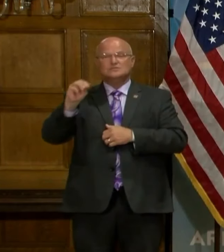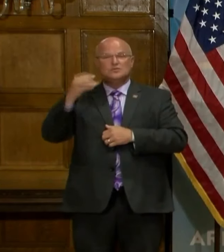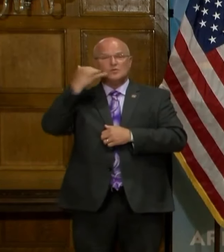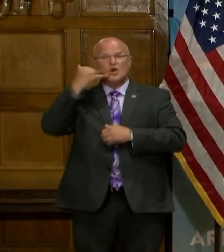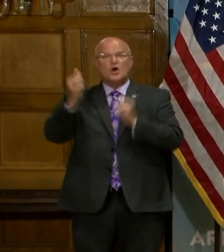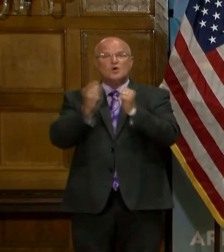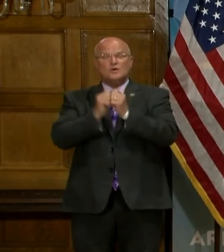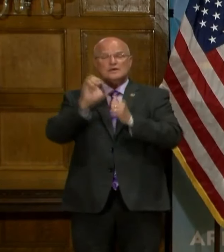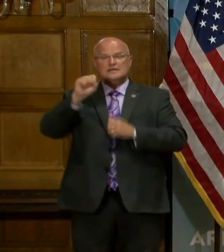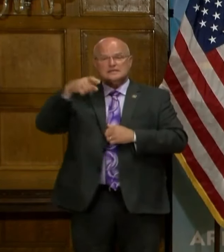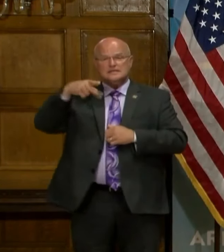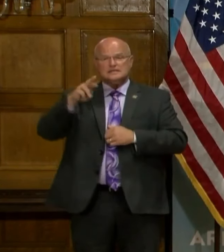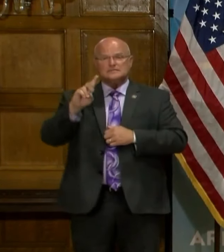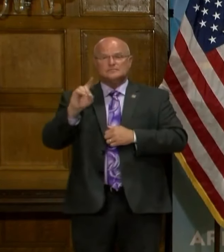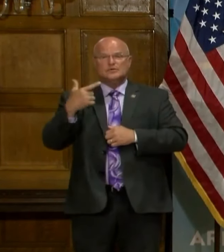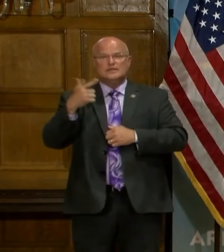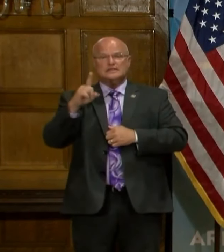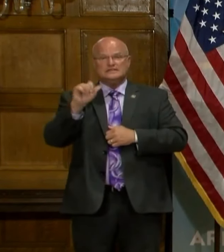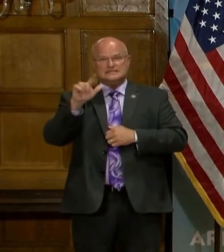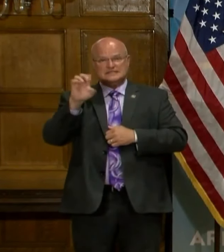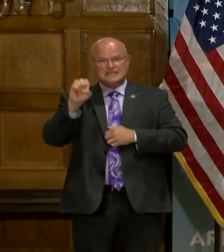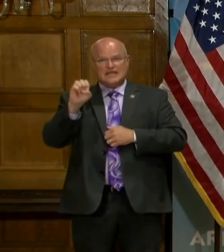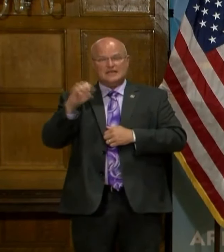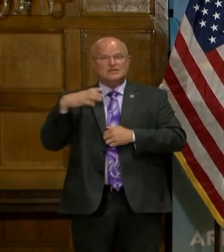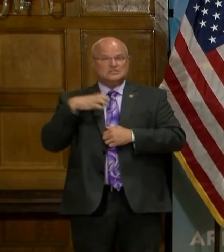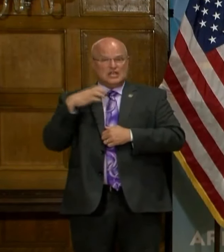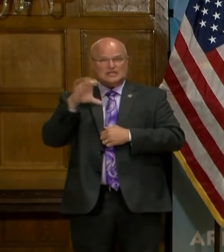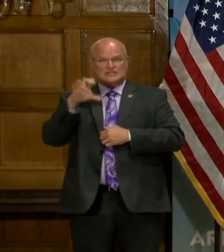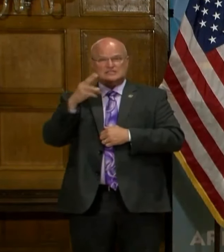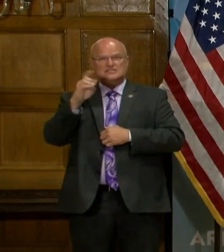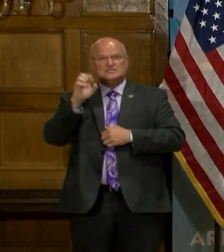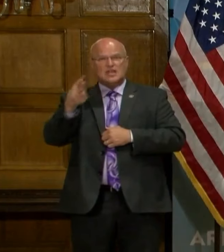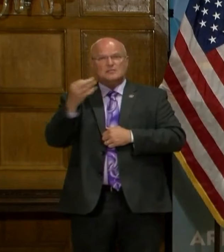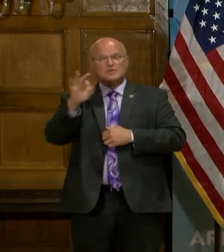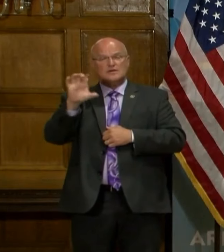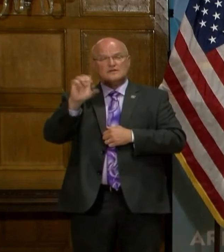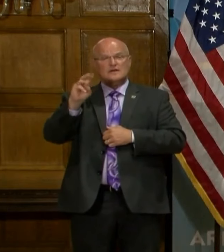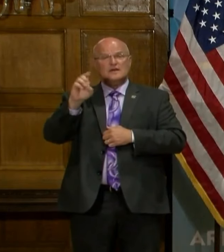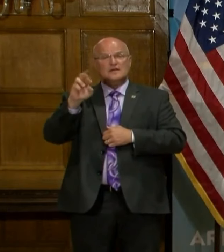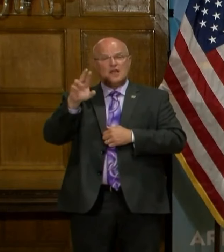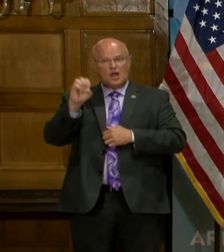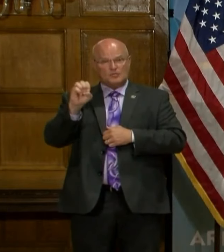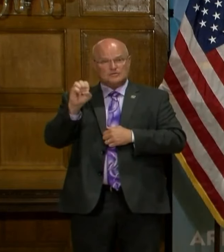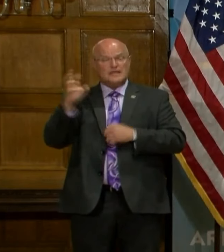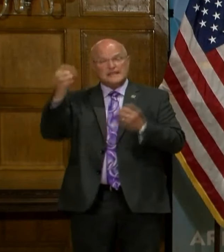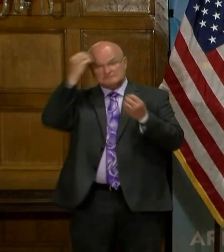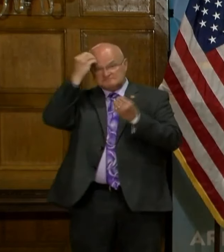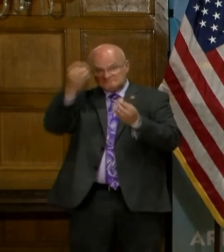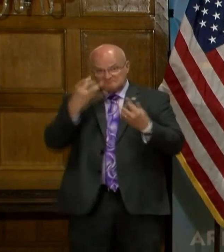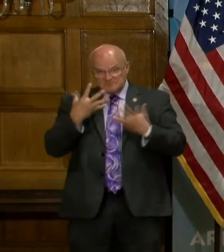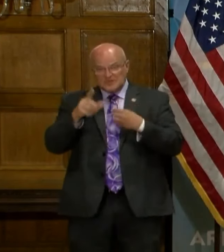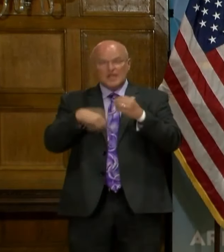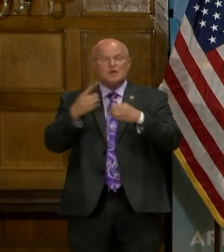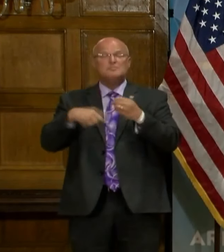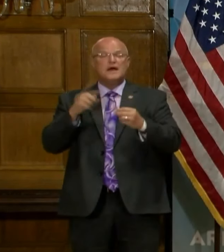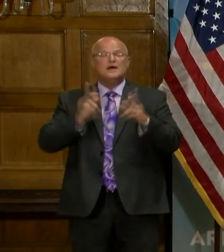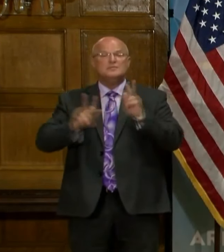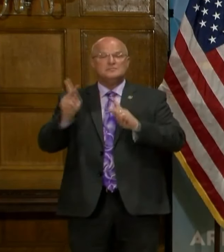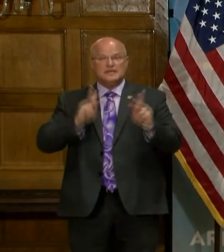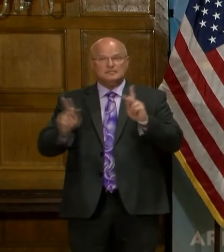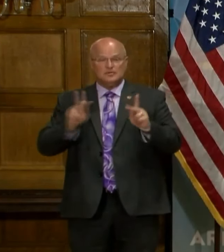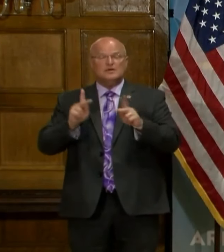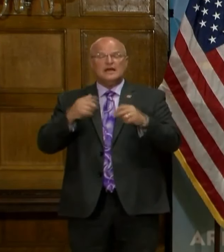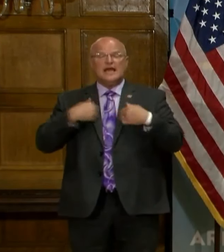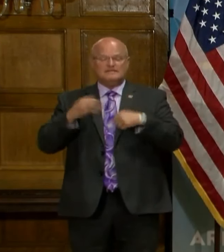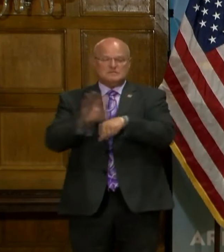the Springdale Chamber of Commerce, and they made me aware of a program that they have about encouraging